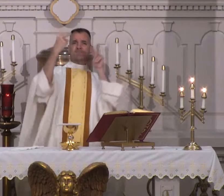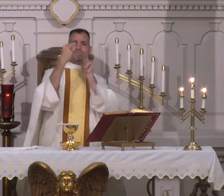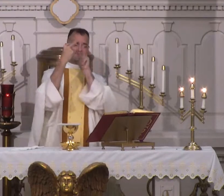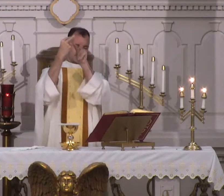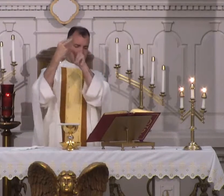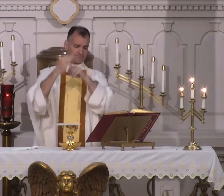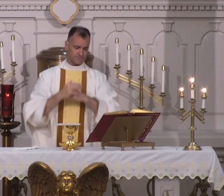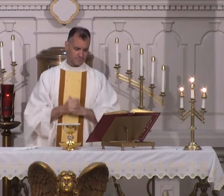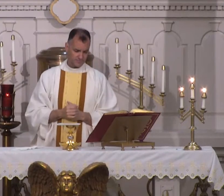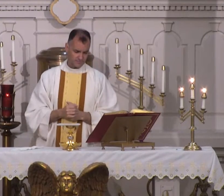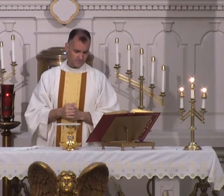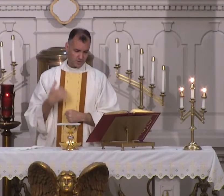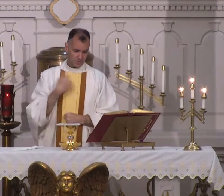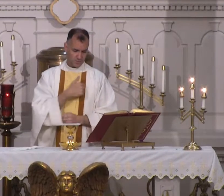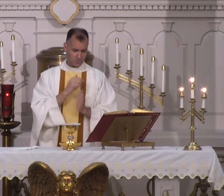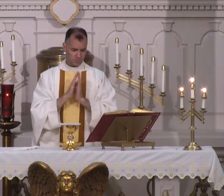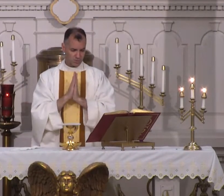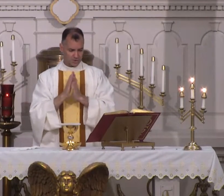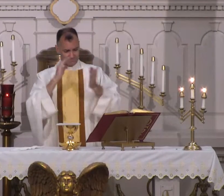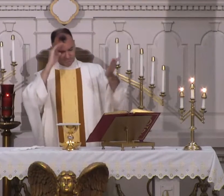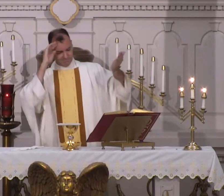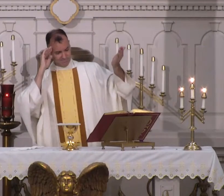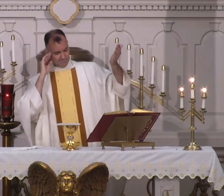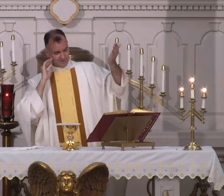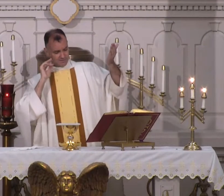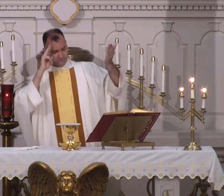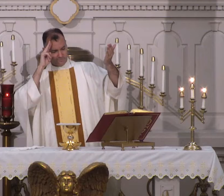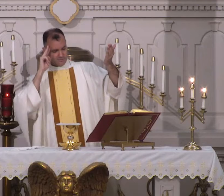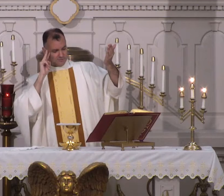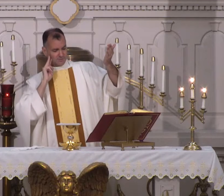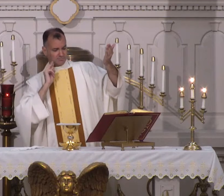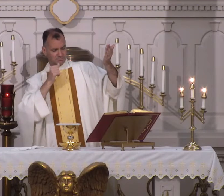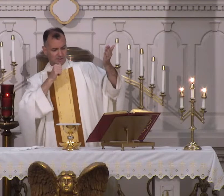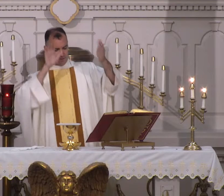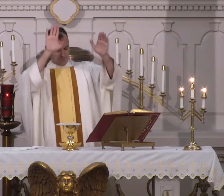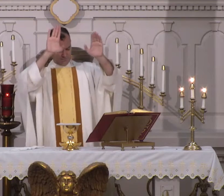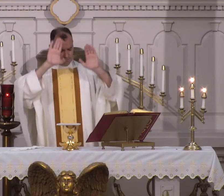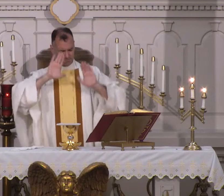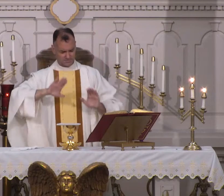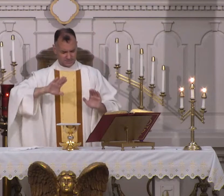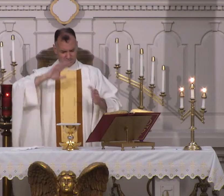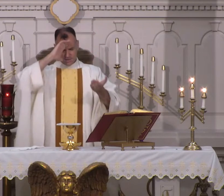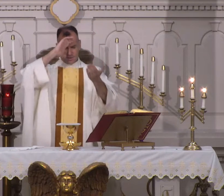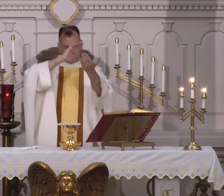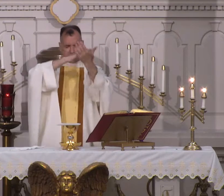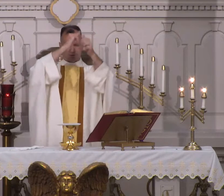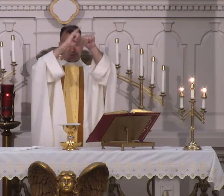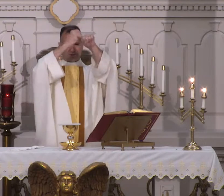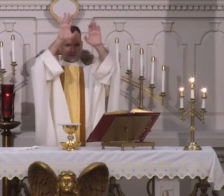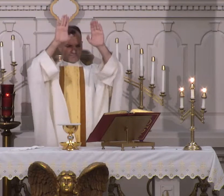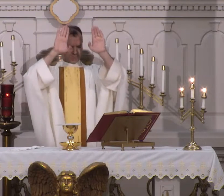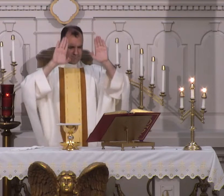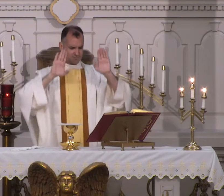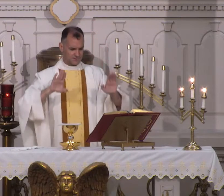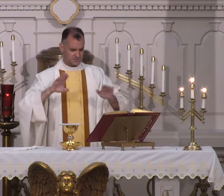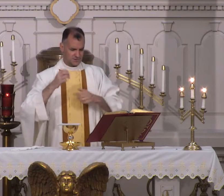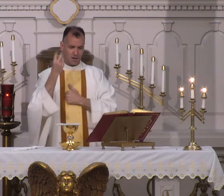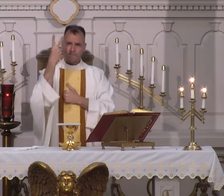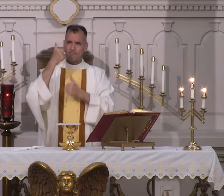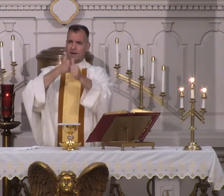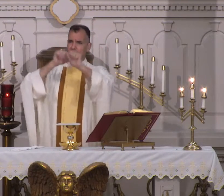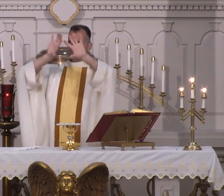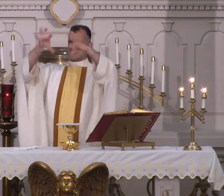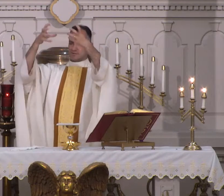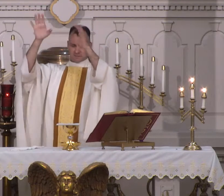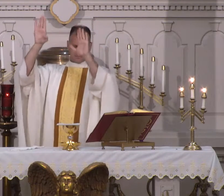Welcome them into the light of your face. Have mercy on us all, we pray, that with the Blessed Virgin Mary, Mother of God, with